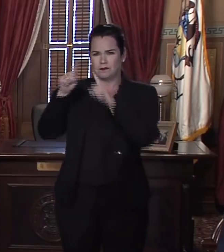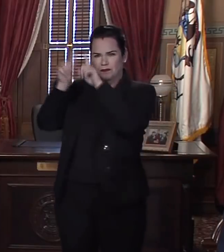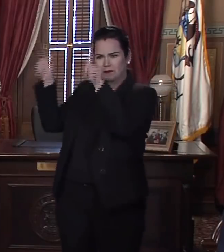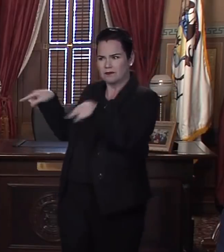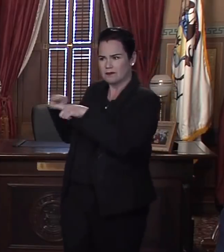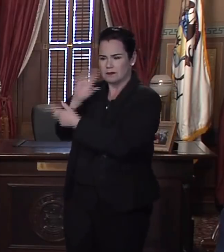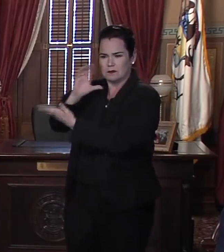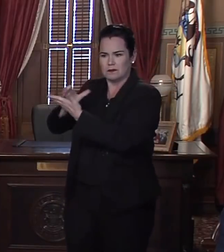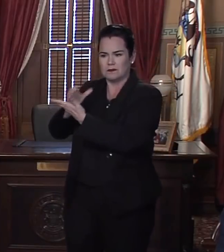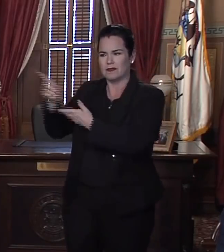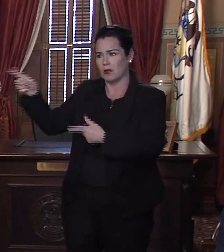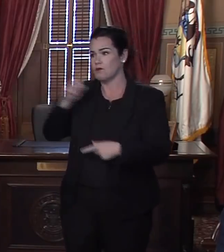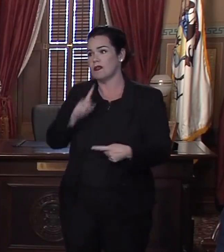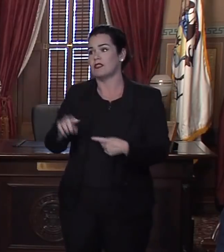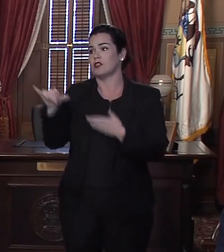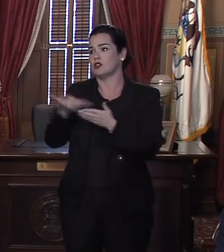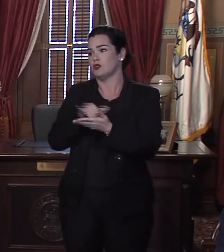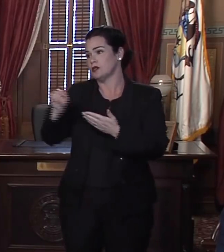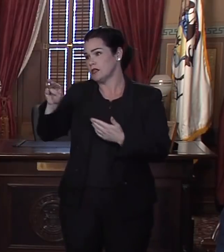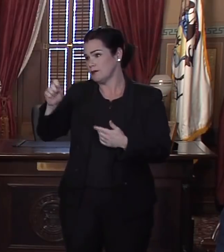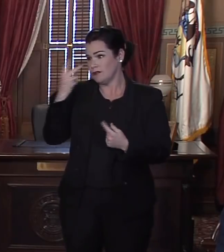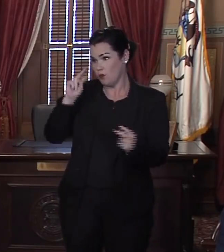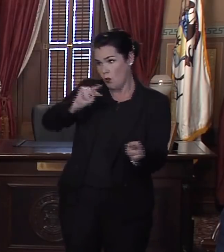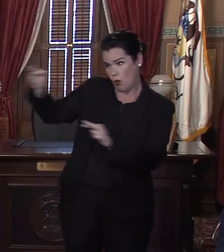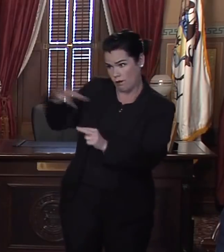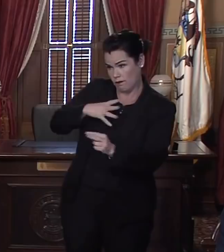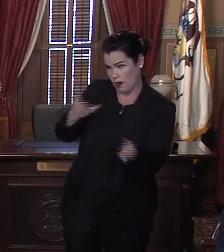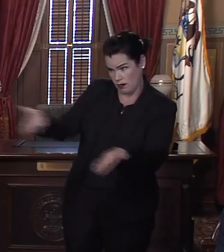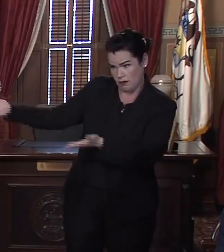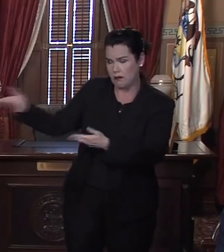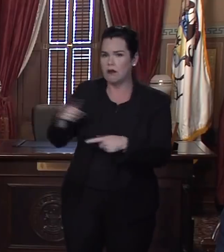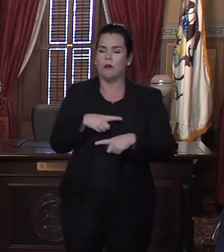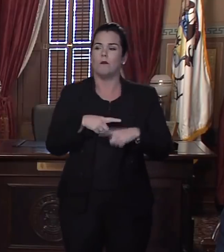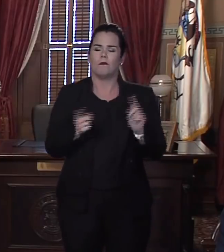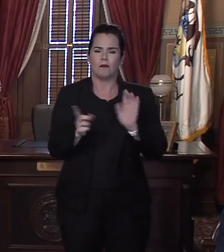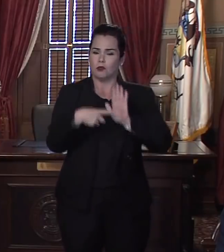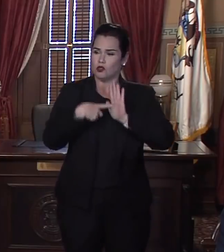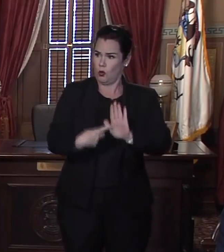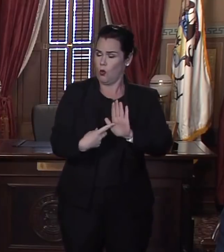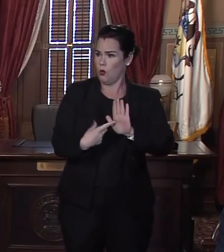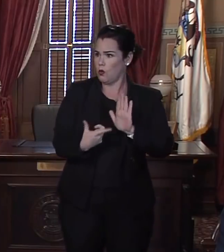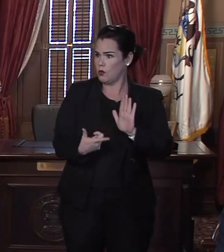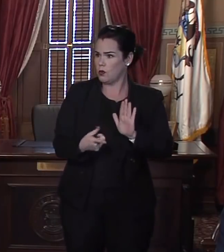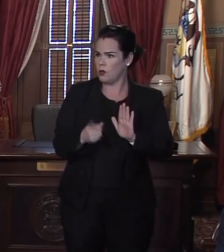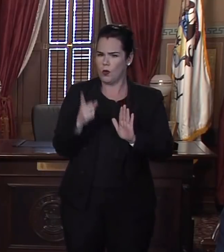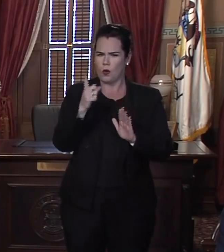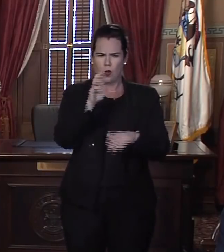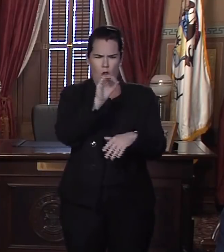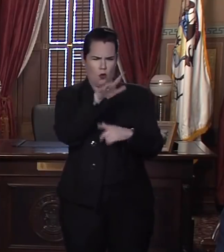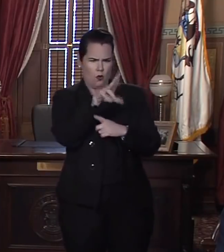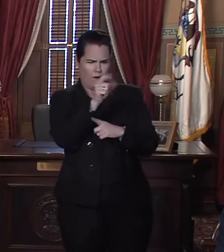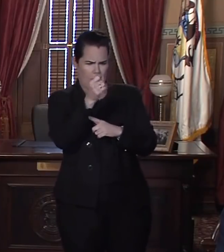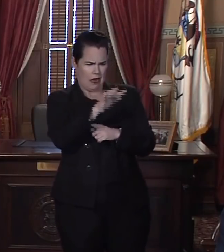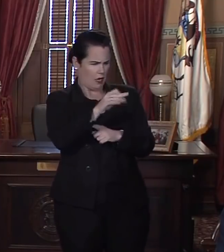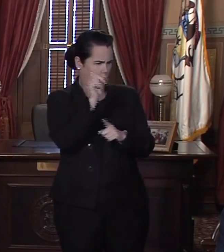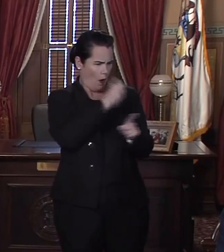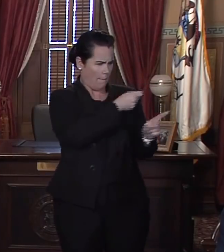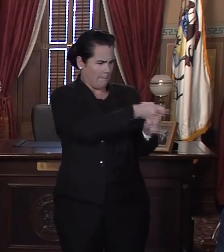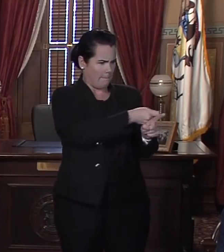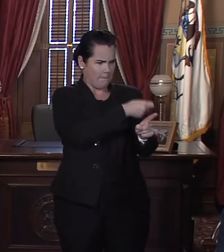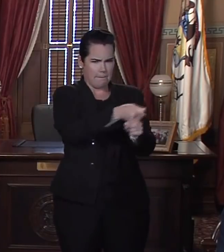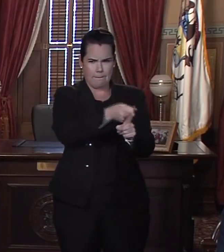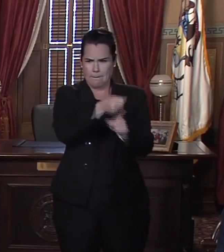see, but it's on the New York Times website if you want to check it out. But it shows, precisely that where COVID-19 already is present across our